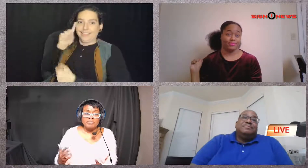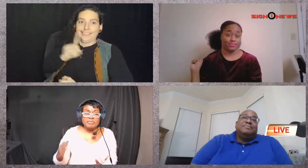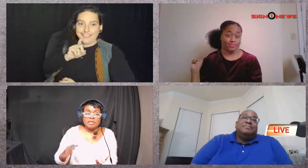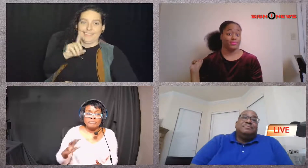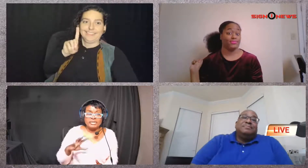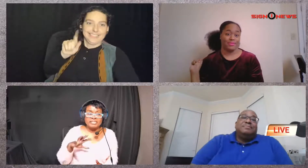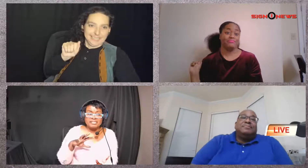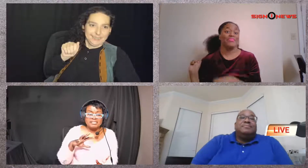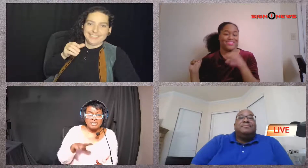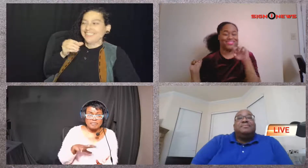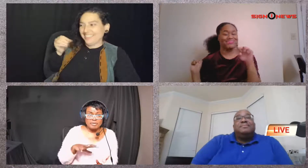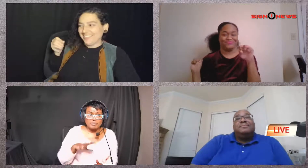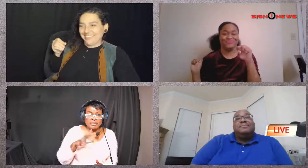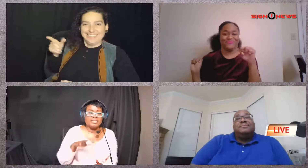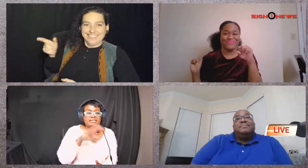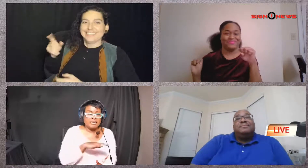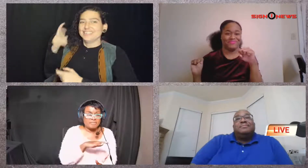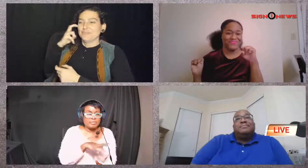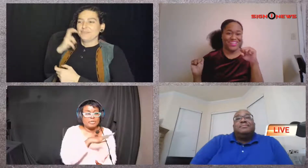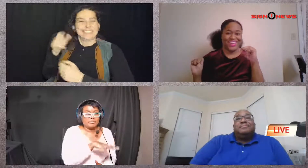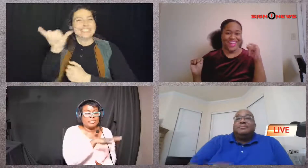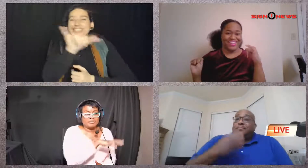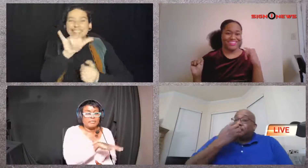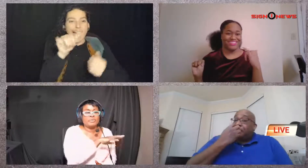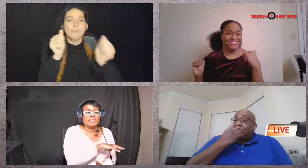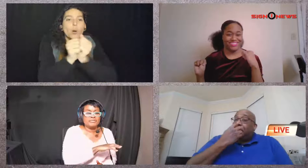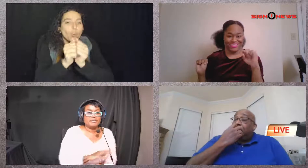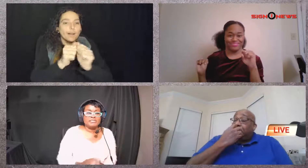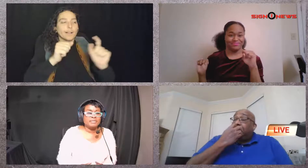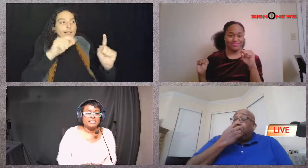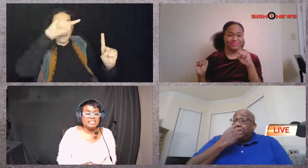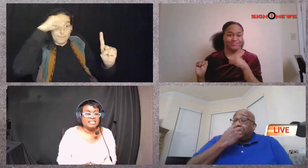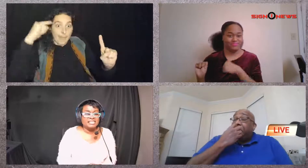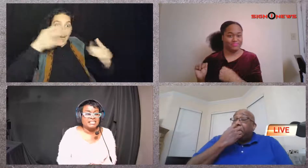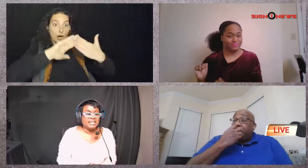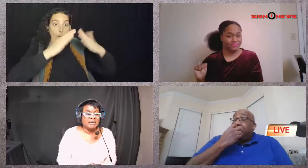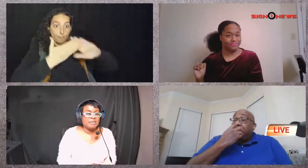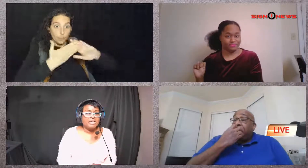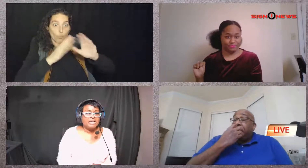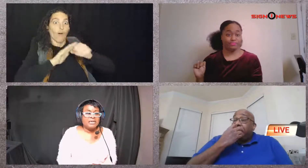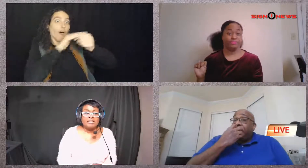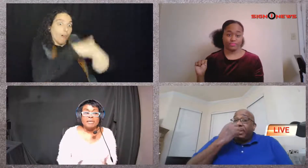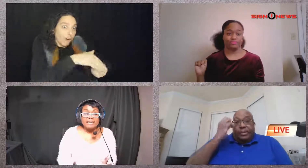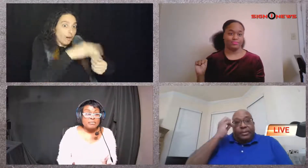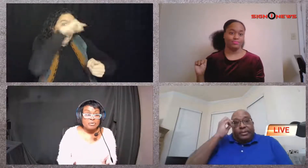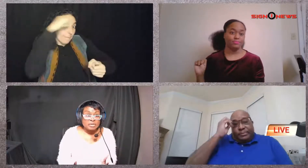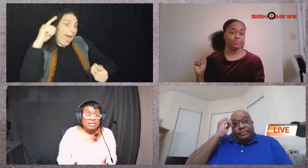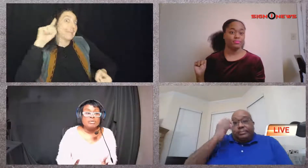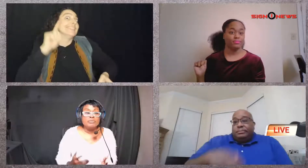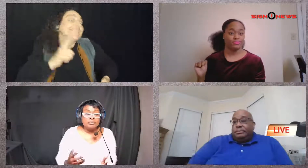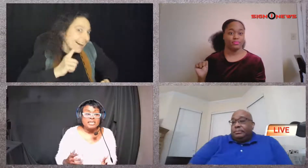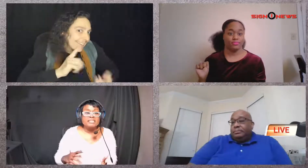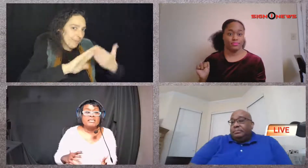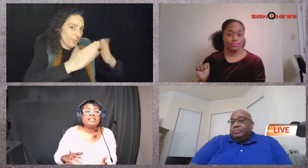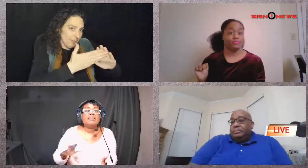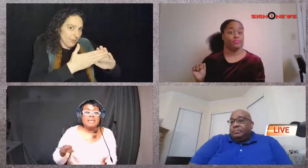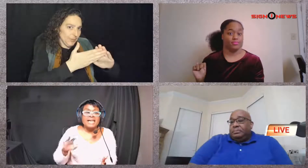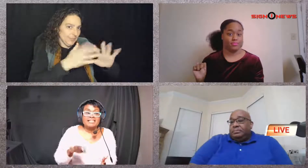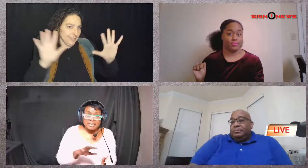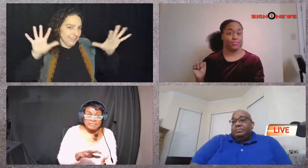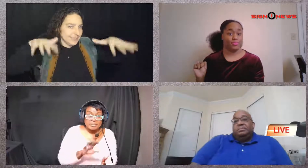So hearing people oppress deaf people, and then deaf people oppress people with other disabilities. It's the same in the Black community who